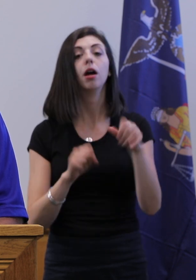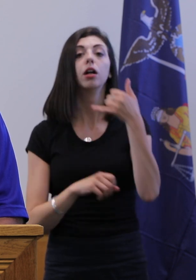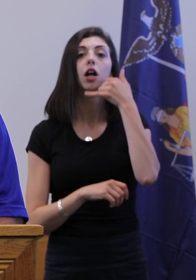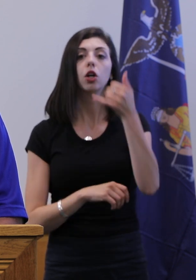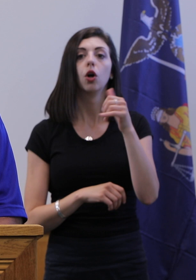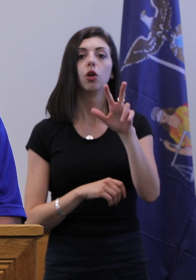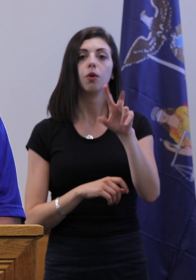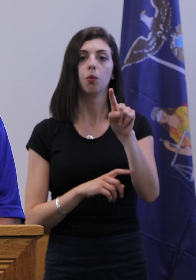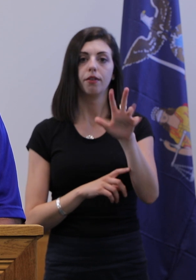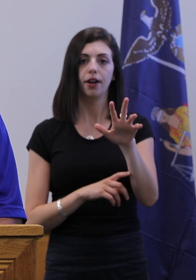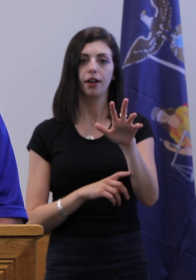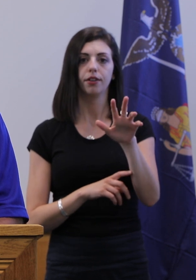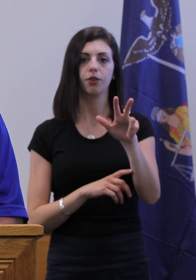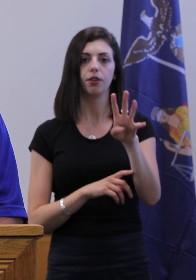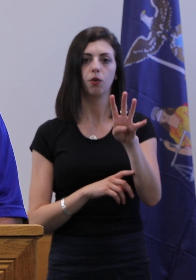at